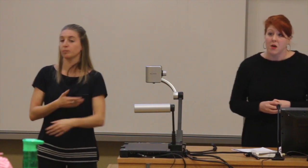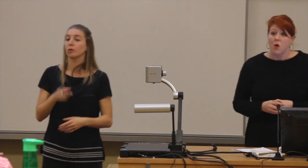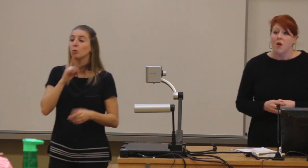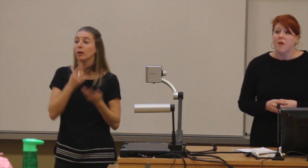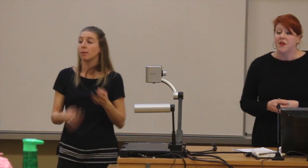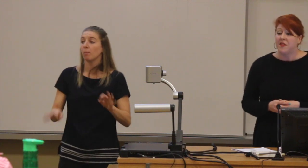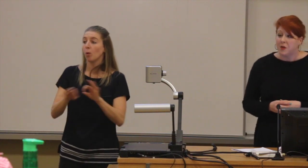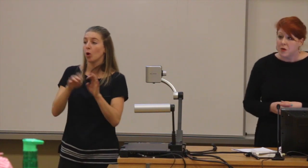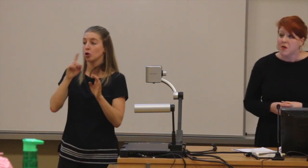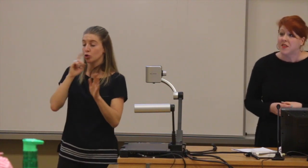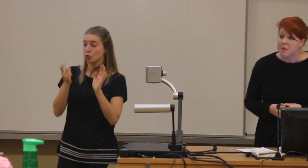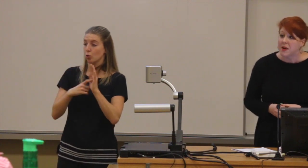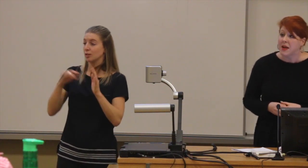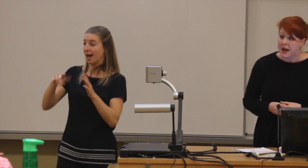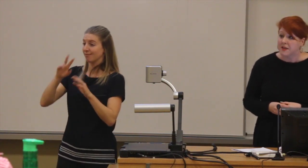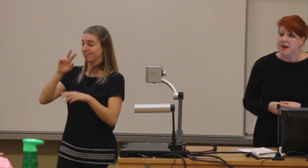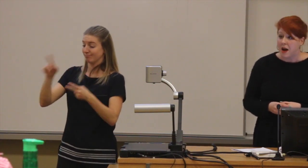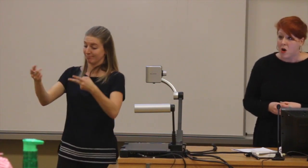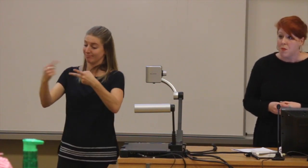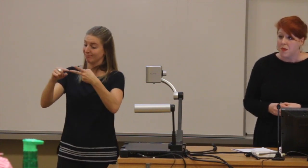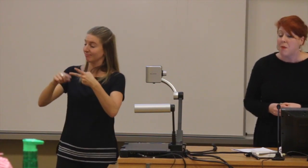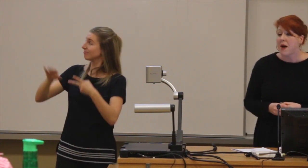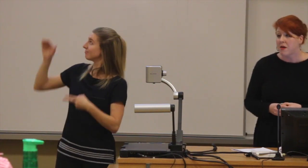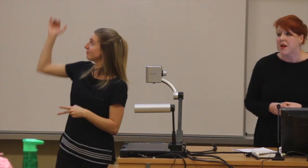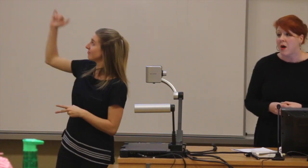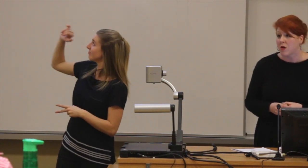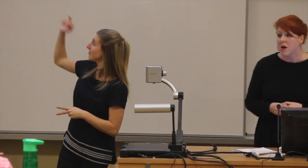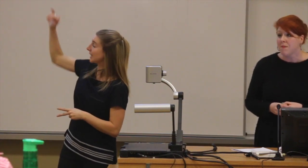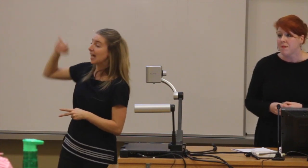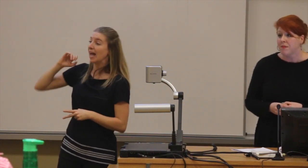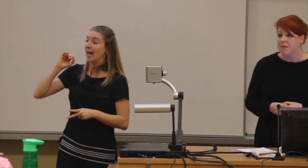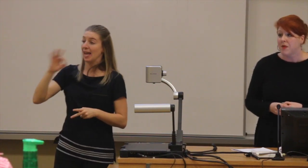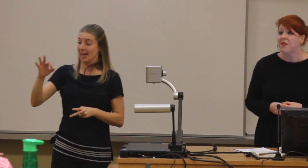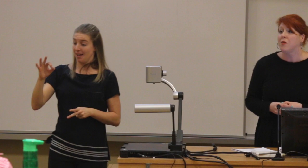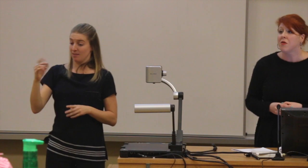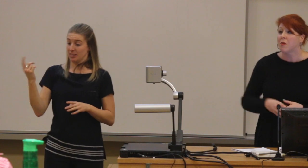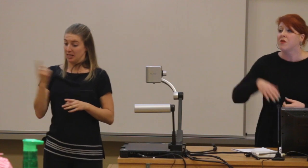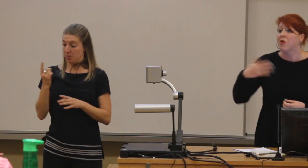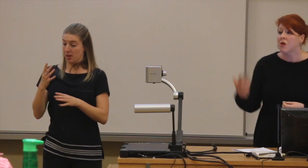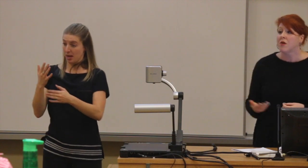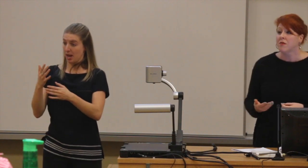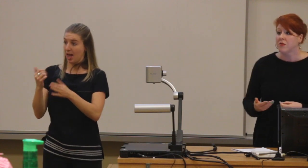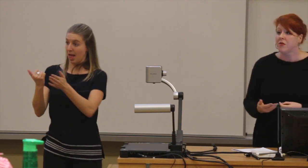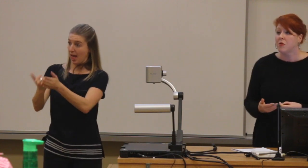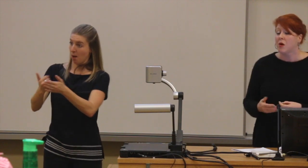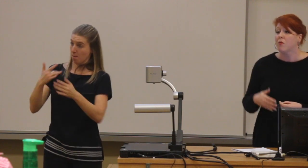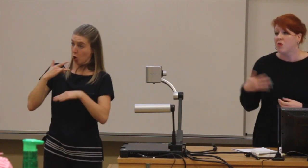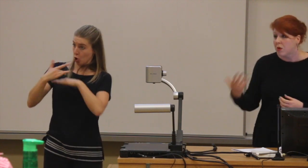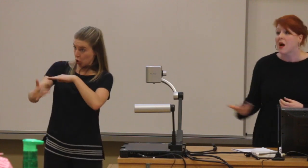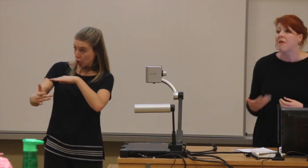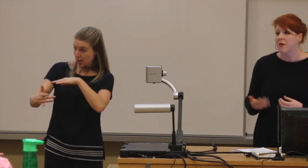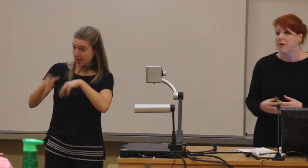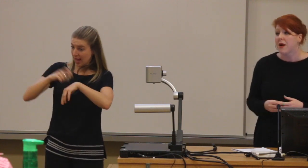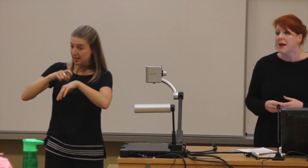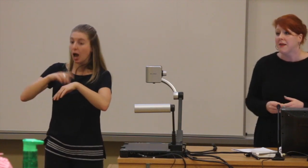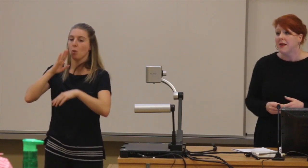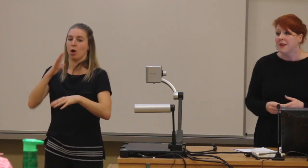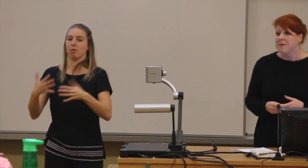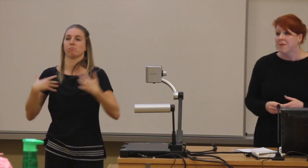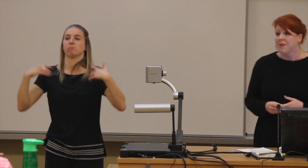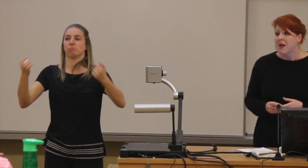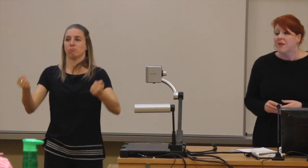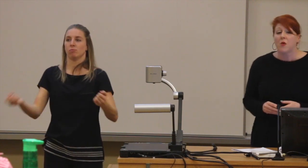bullet, the sooner somebody gets help, the better the outcome, the sooner the return to recovery,